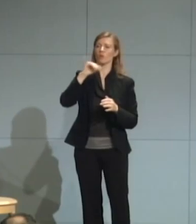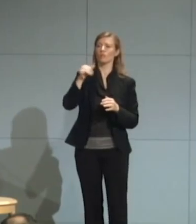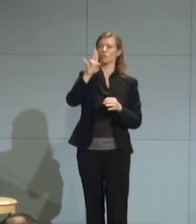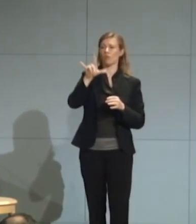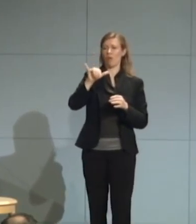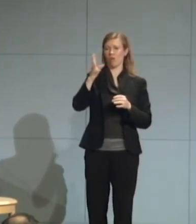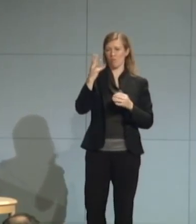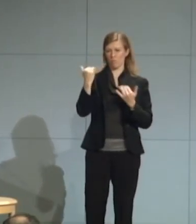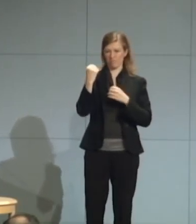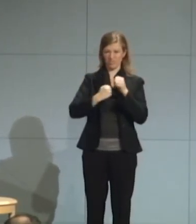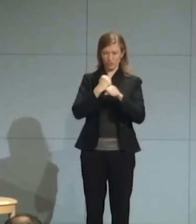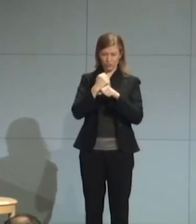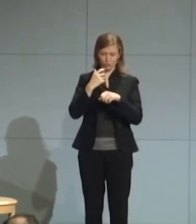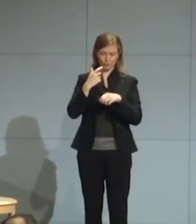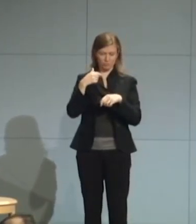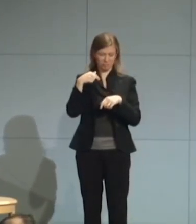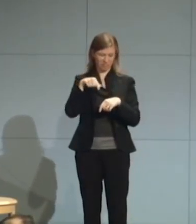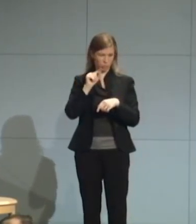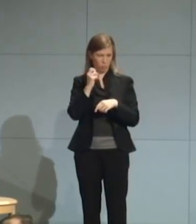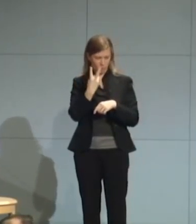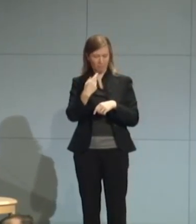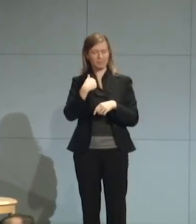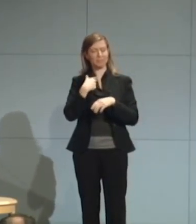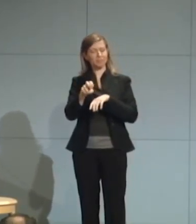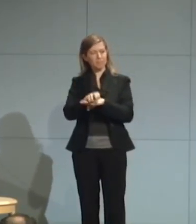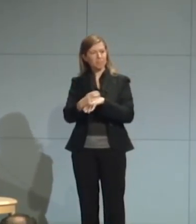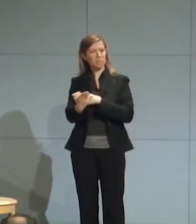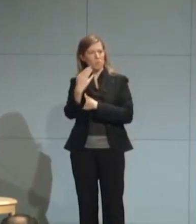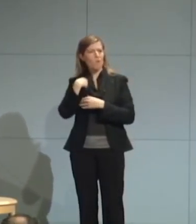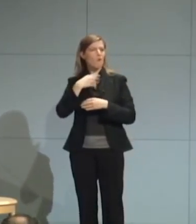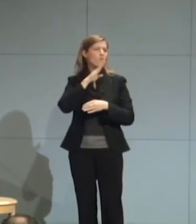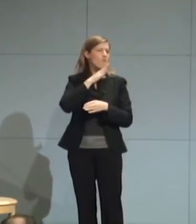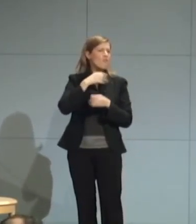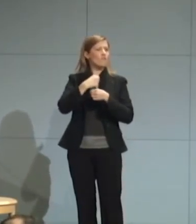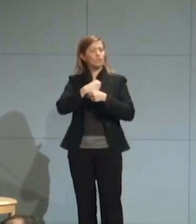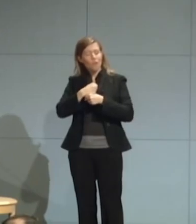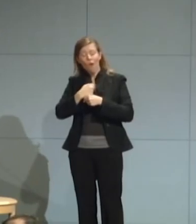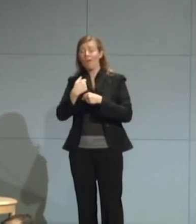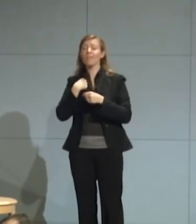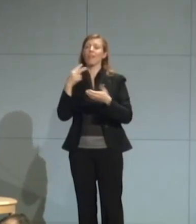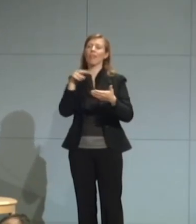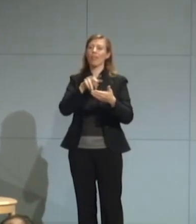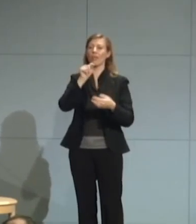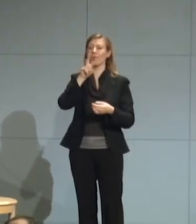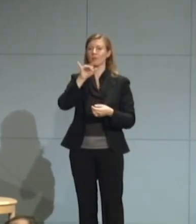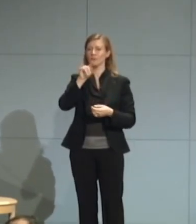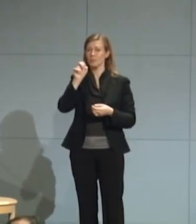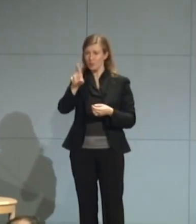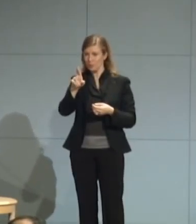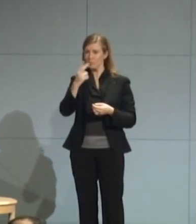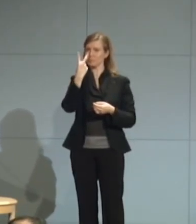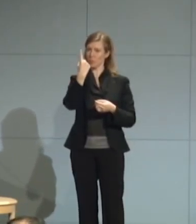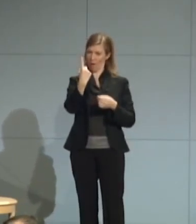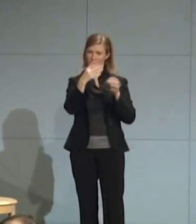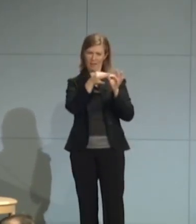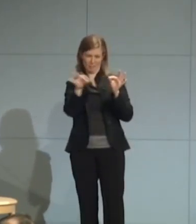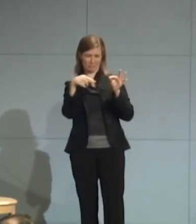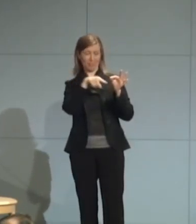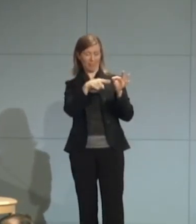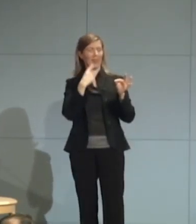glad to be here today. It's odd in a way that even though the Emancipation Act in D.C. and